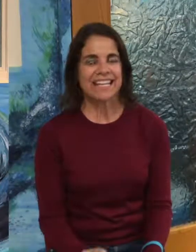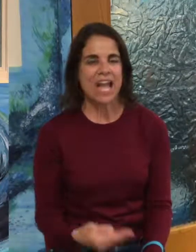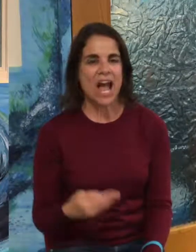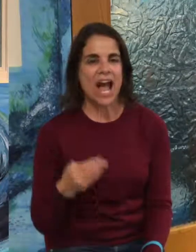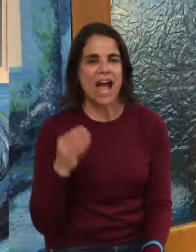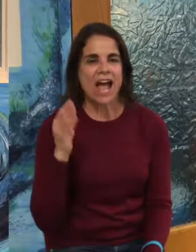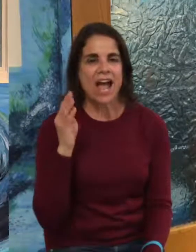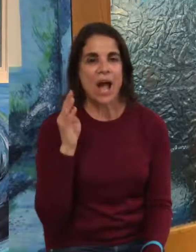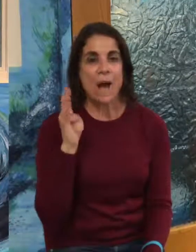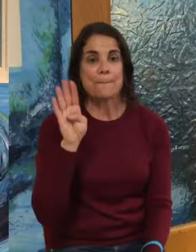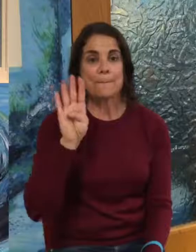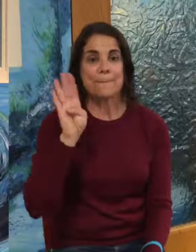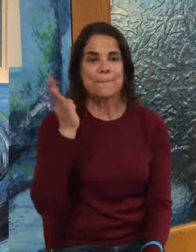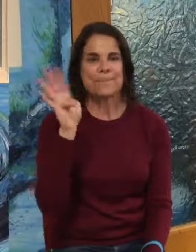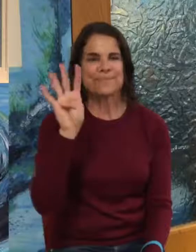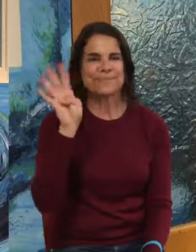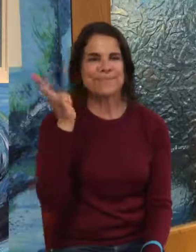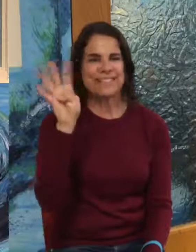sees